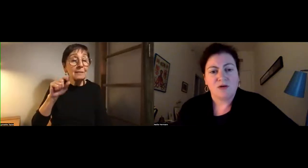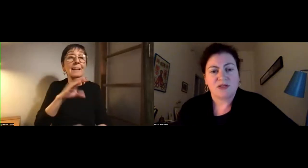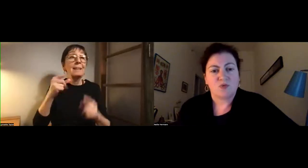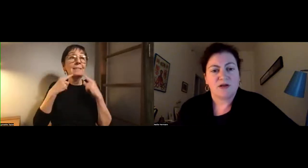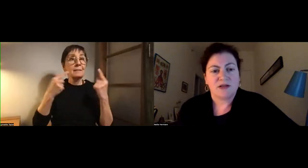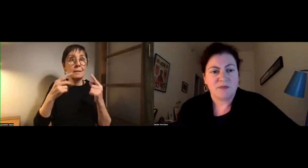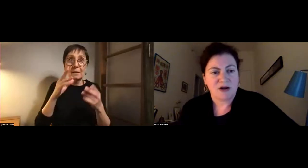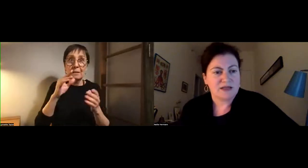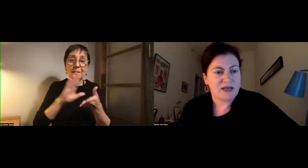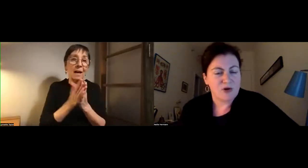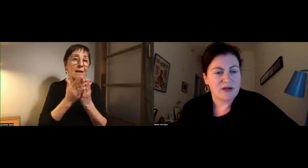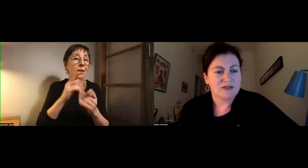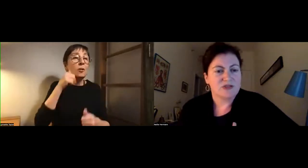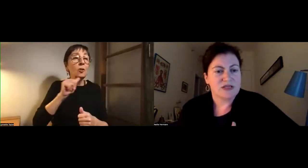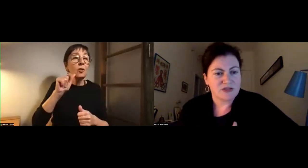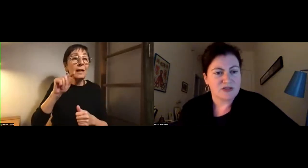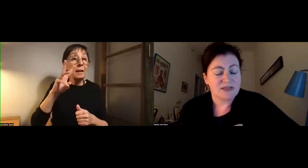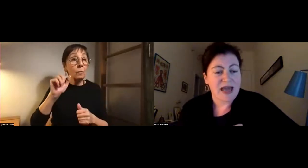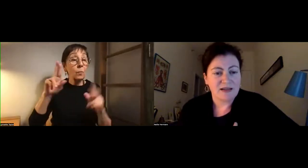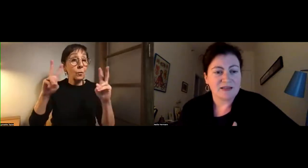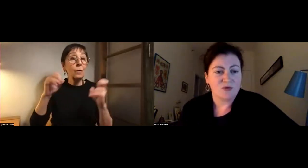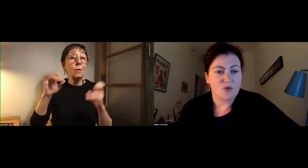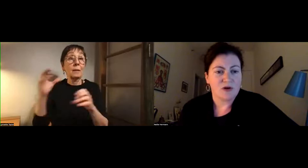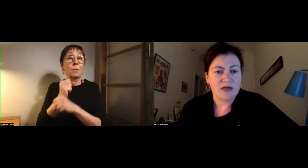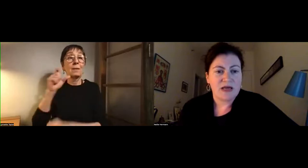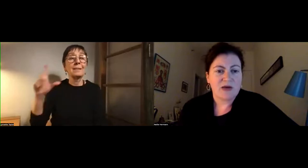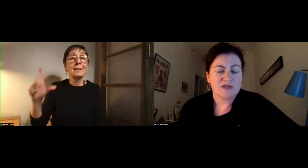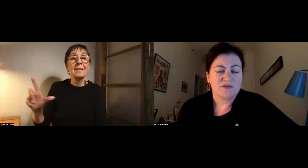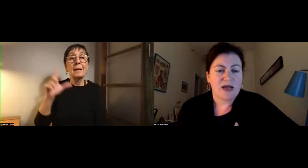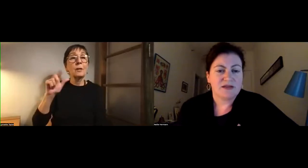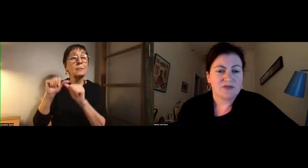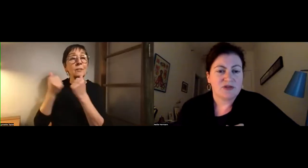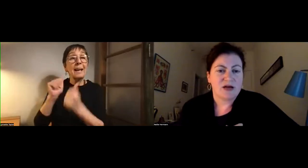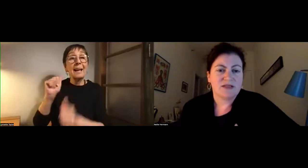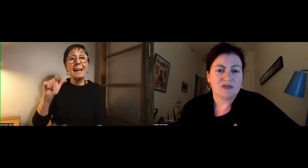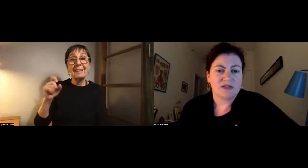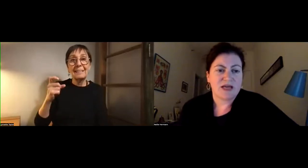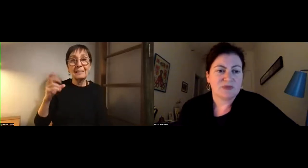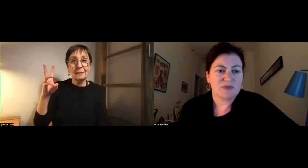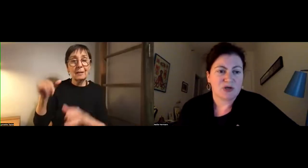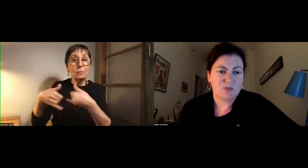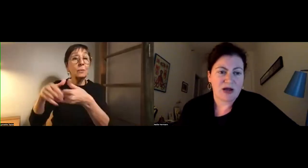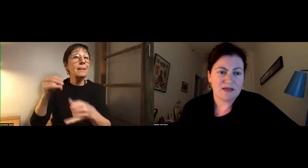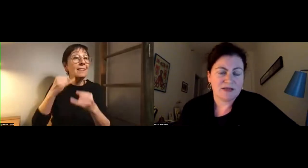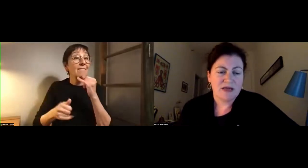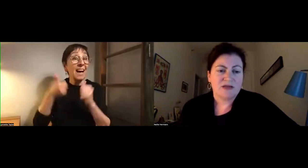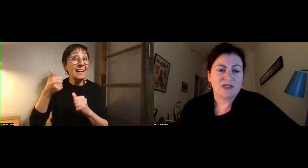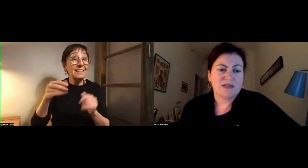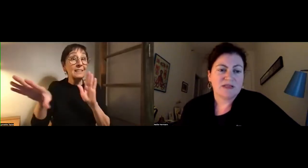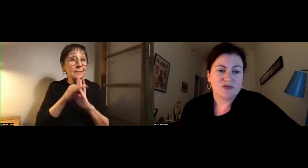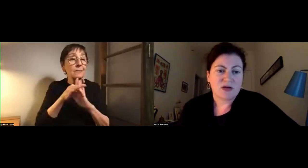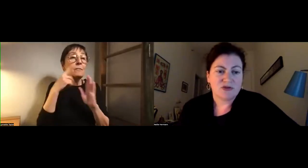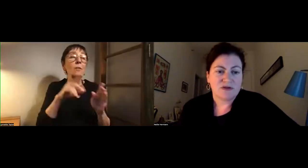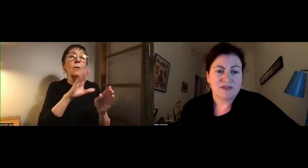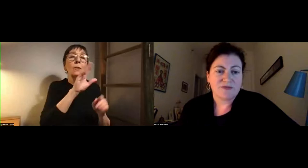War, which won the American Library Association's Alex Award and was a finalist for the Los Angeles Times Book Prize. She is